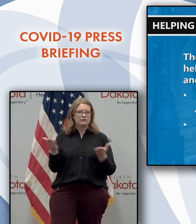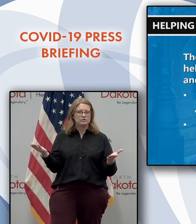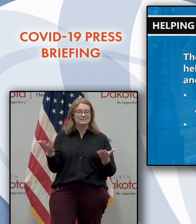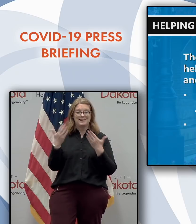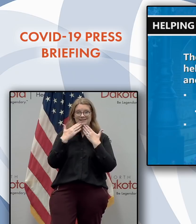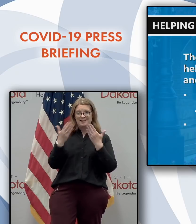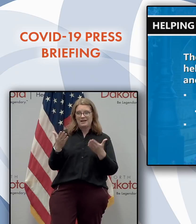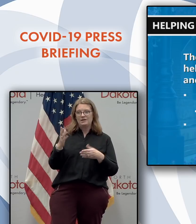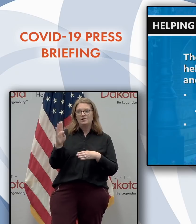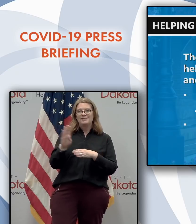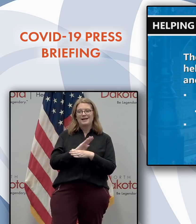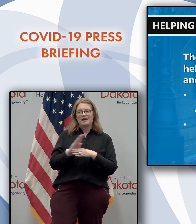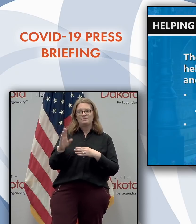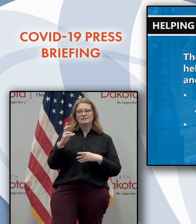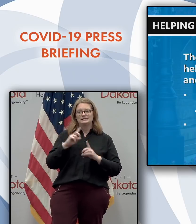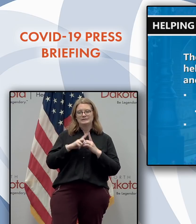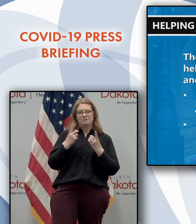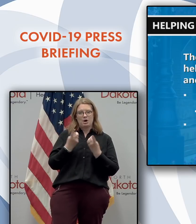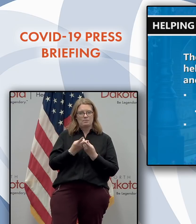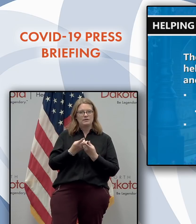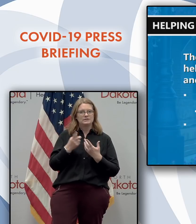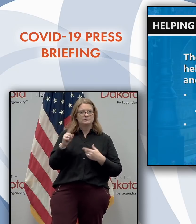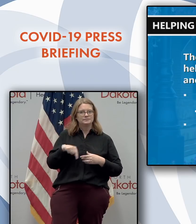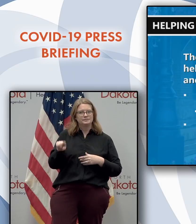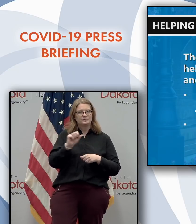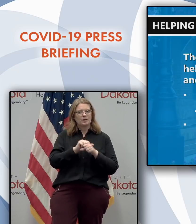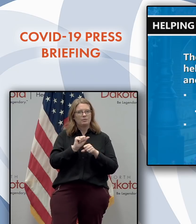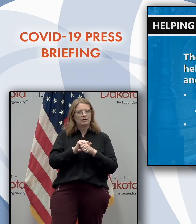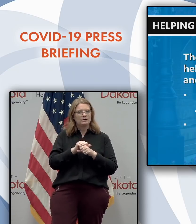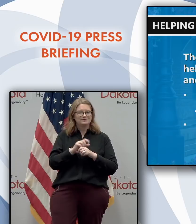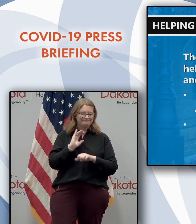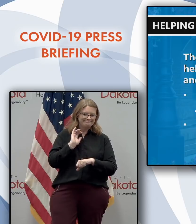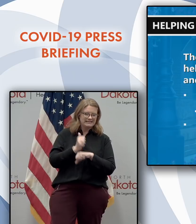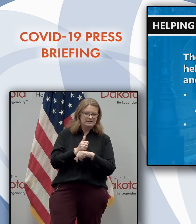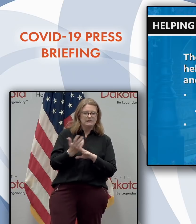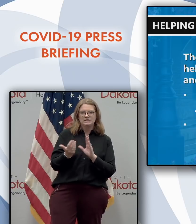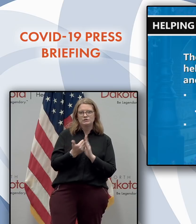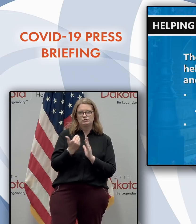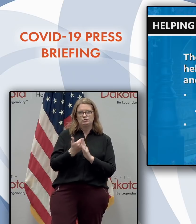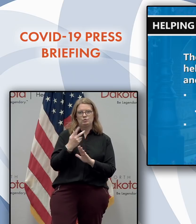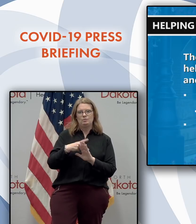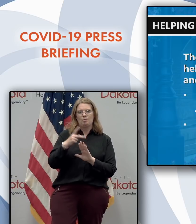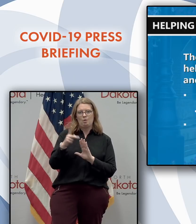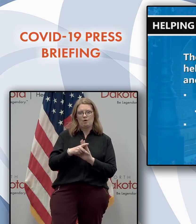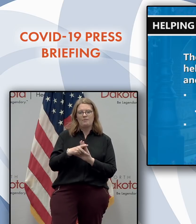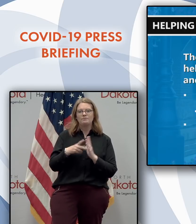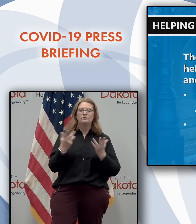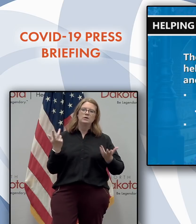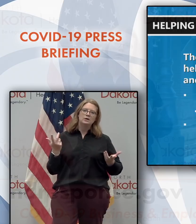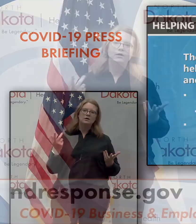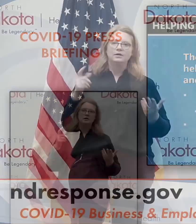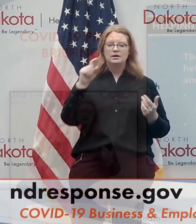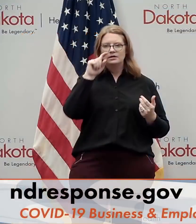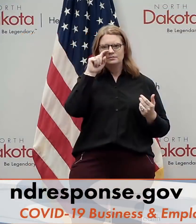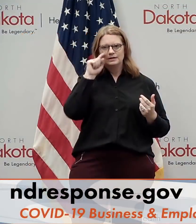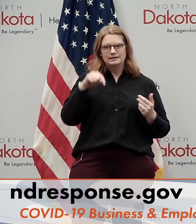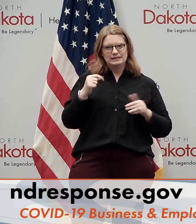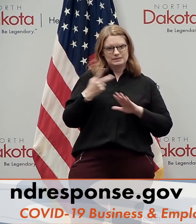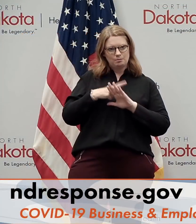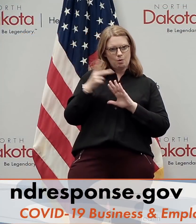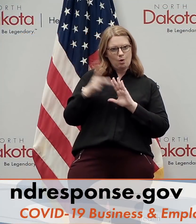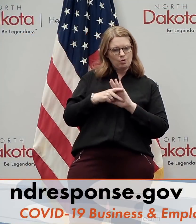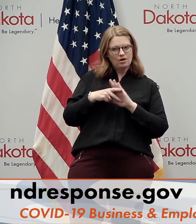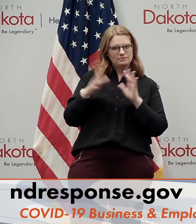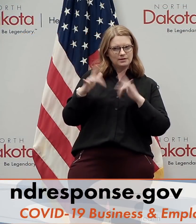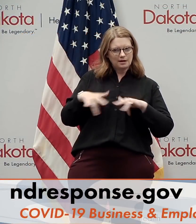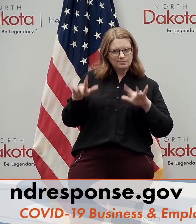team members in Commerce Department who worked hard to create this brand new program. It would typically, a new program like this with software